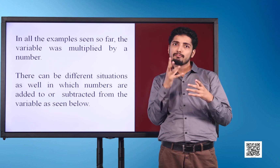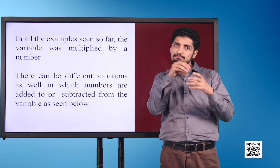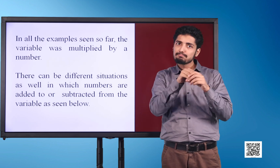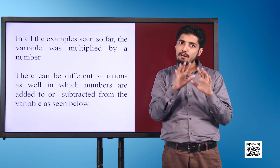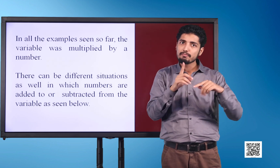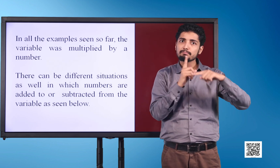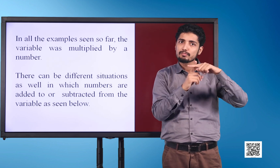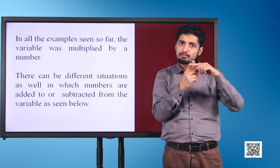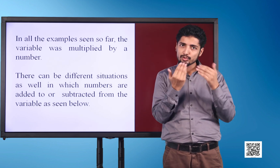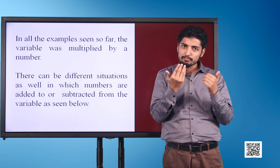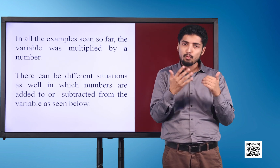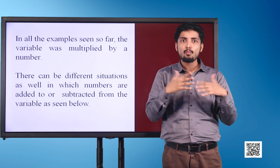variable as seen below.